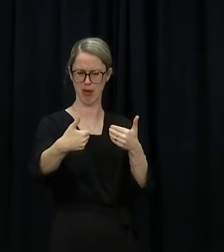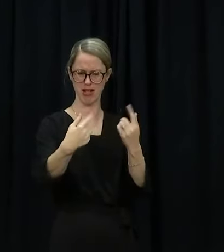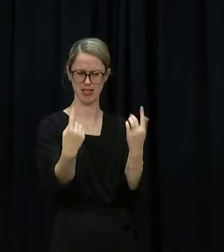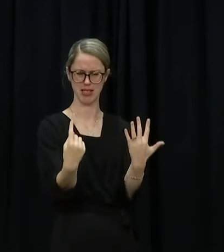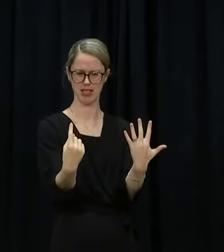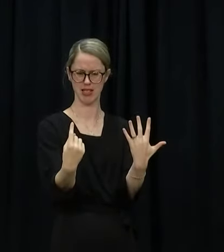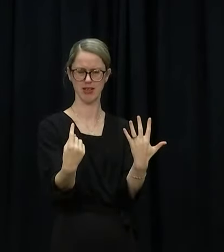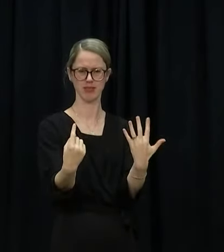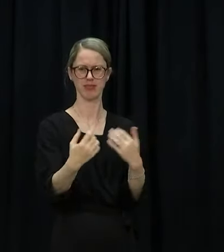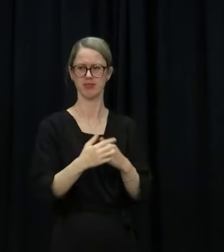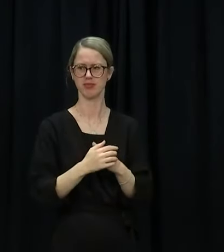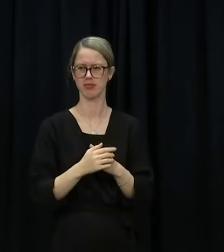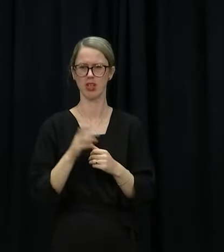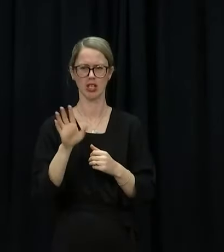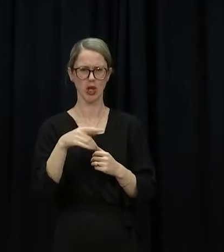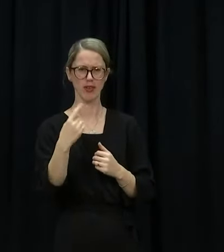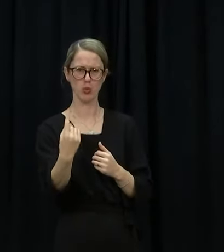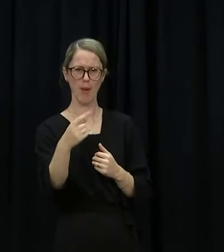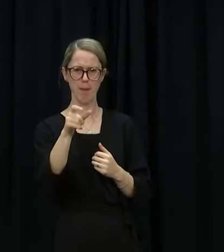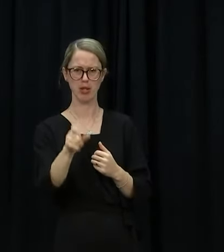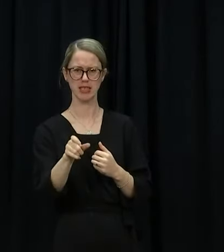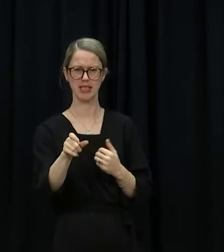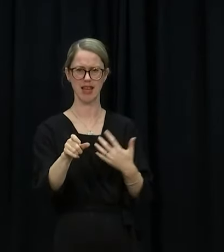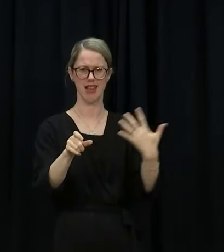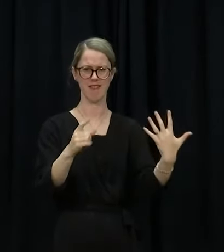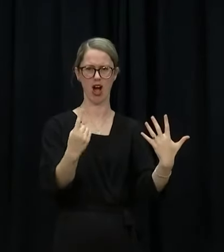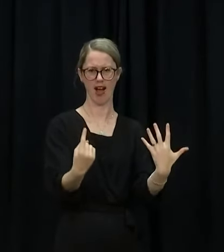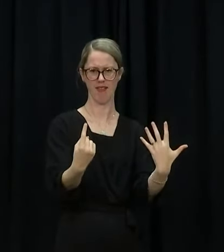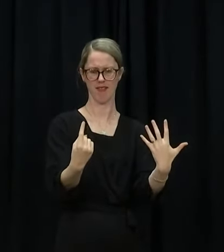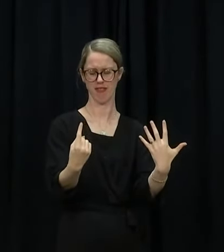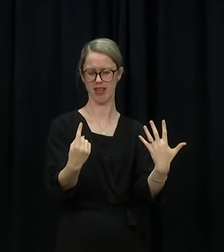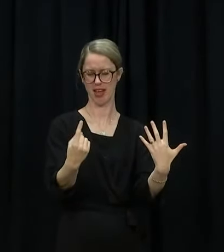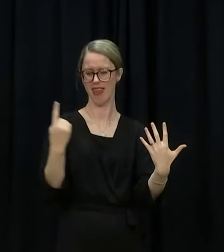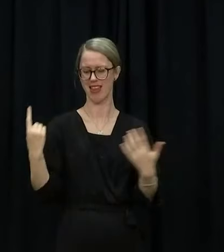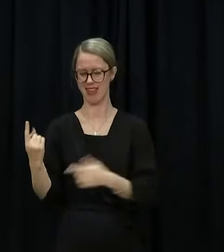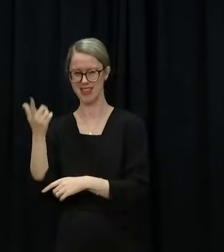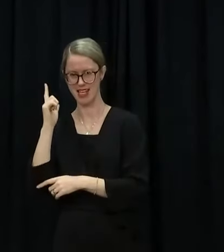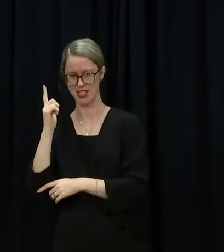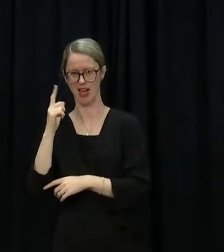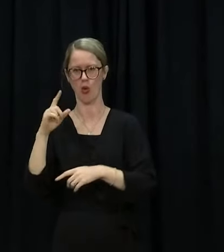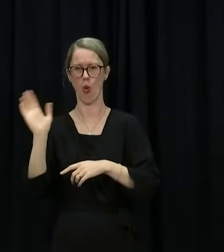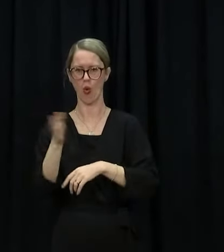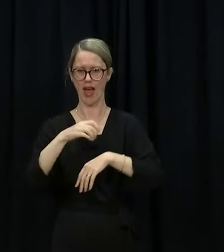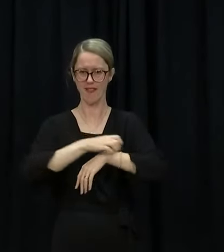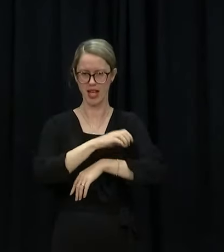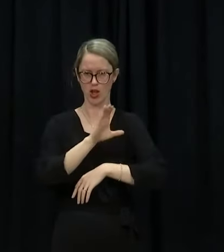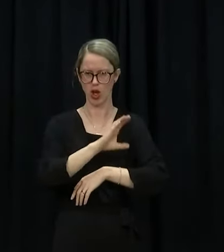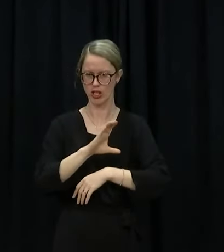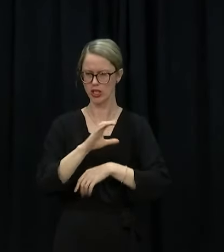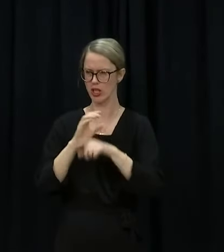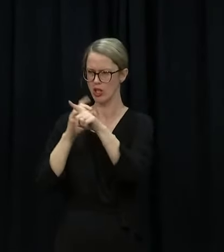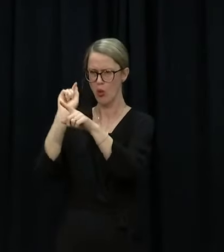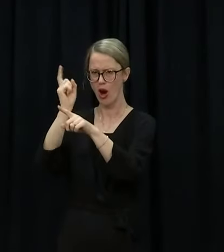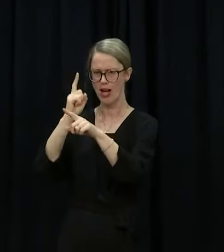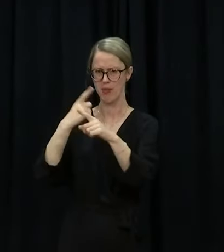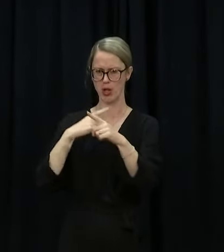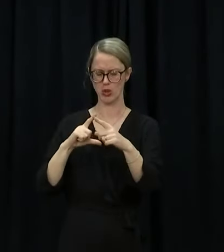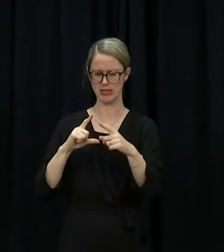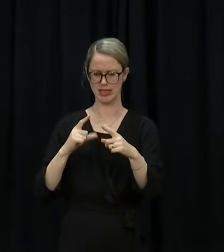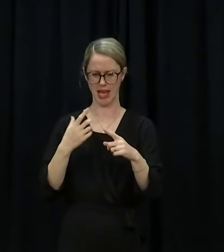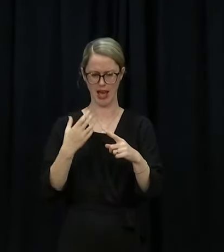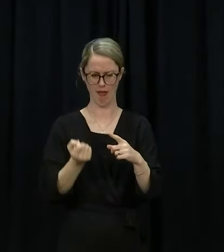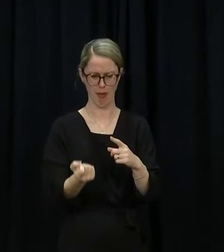we there's had the teacher, two. the person, and then another 5? Correct, Right. as I understand. So What is about that the other concerning in 6? terms of the potential spread in that